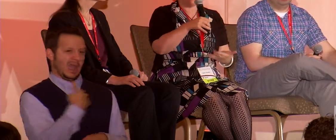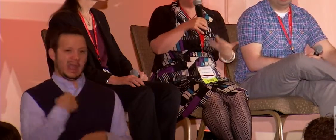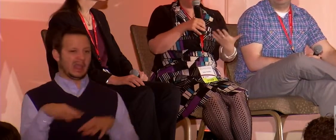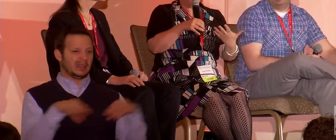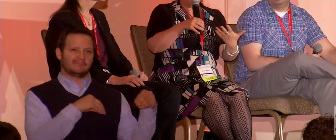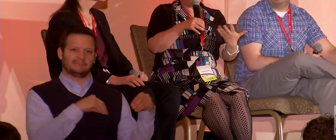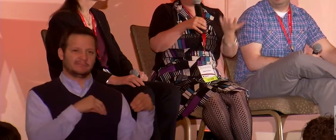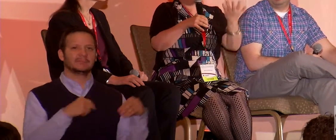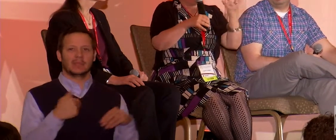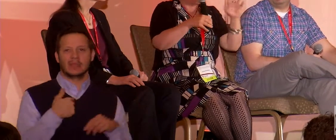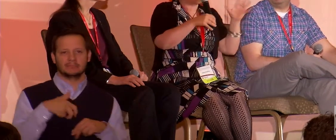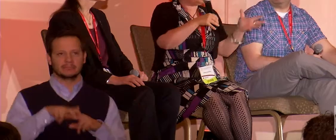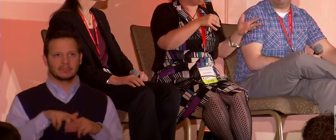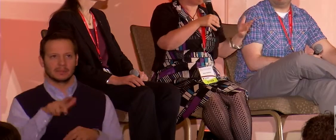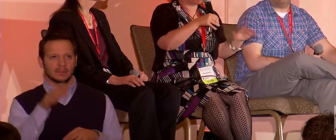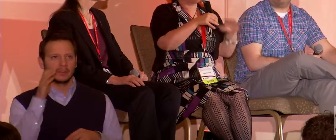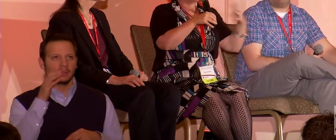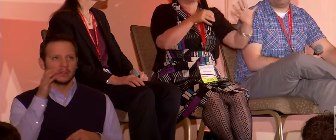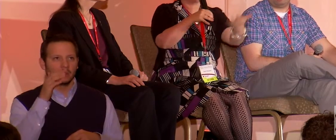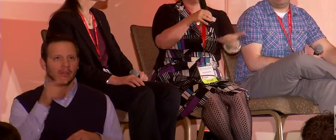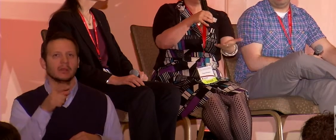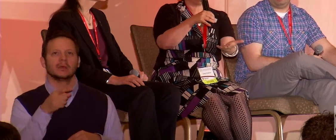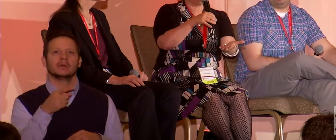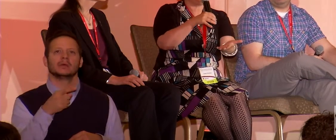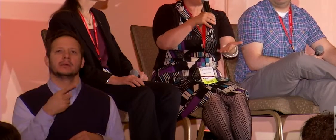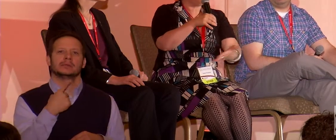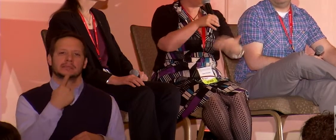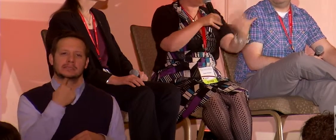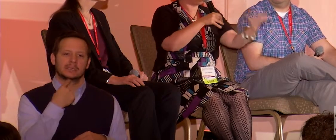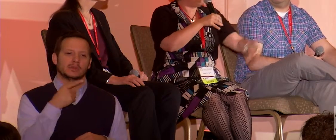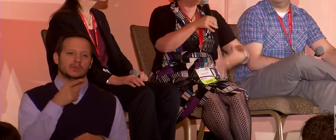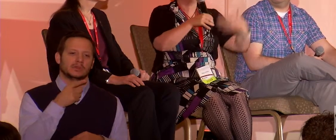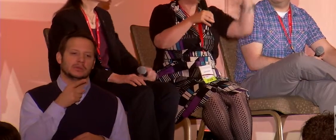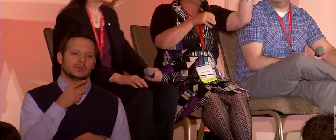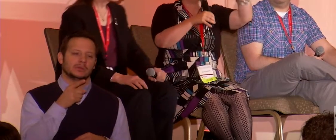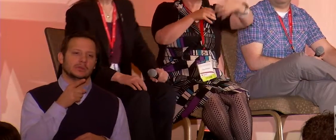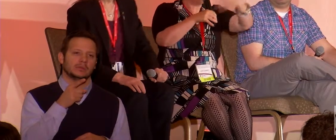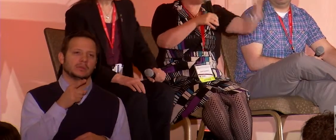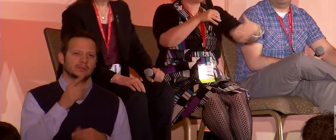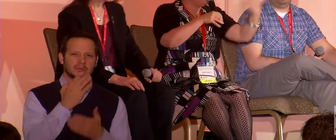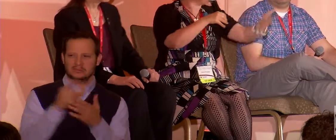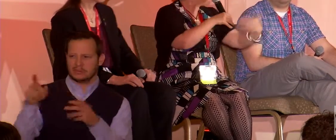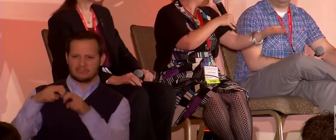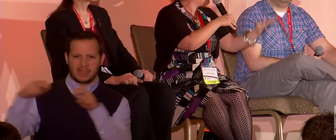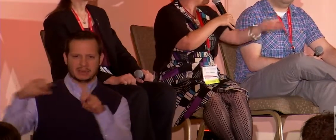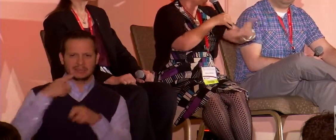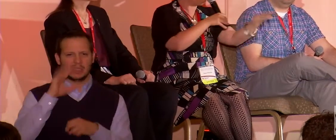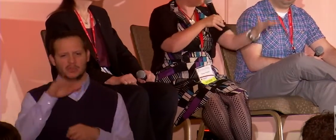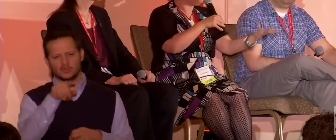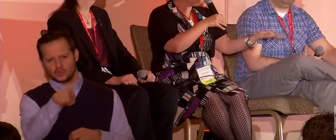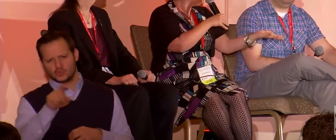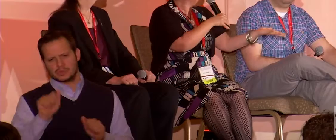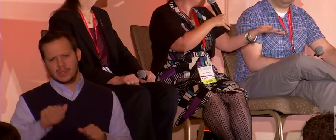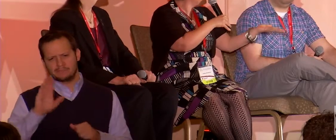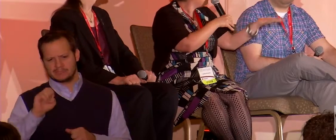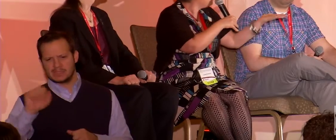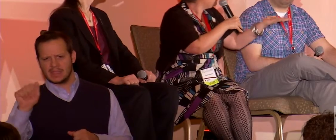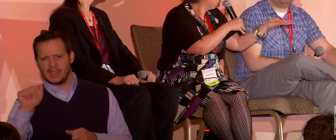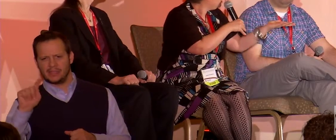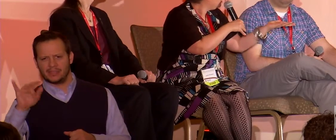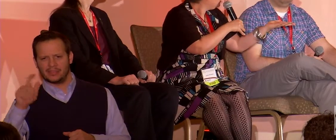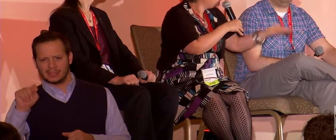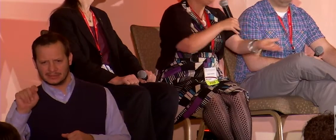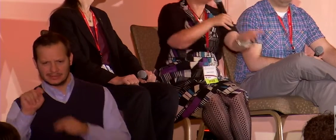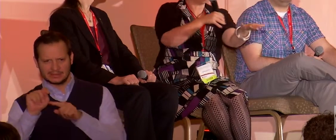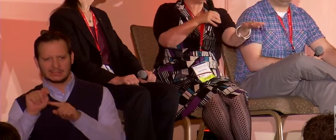about how, well, it's okay if you're an atheist, but you still have to believe in the supernatural because if you don't. You know, you you're don't a corpse. Have meaning and joy and you're a corpse, is what he said. You what? He